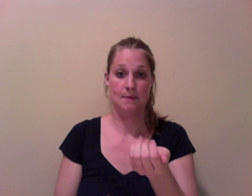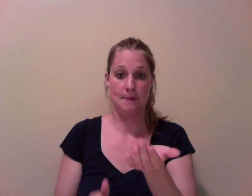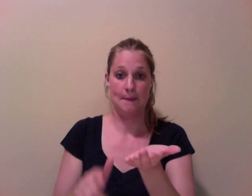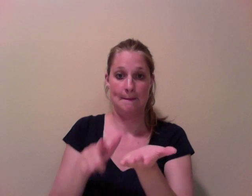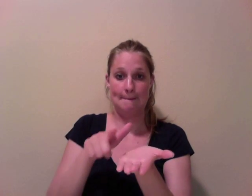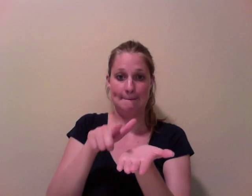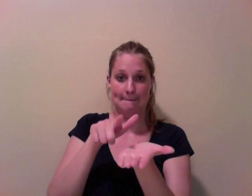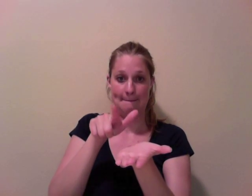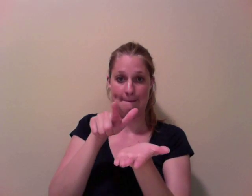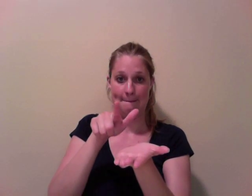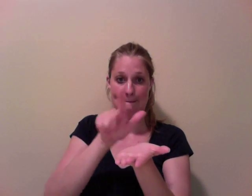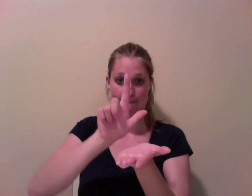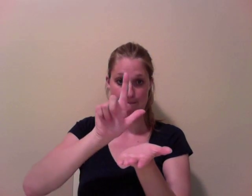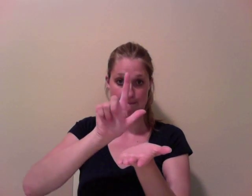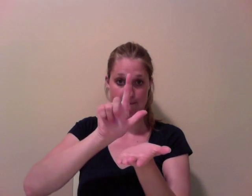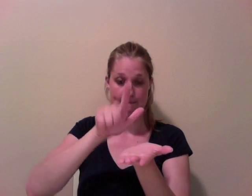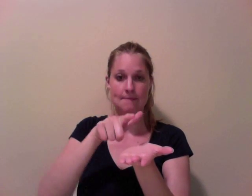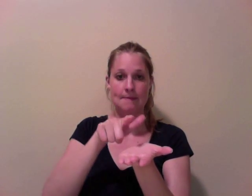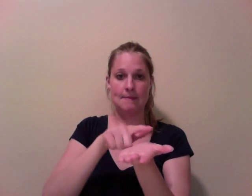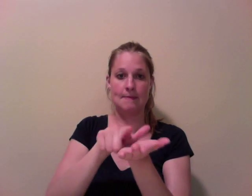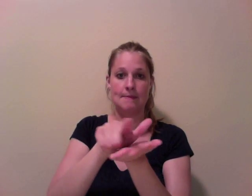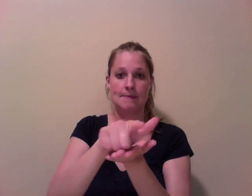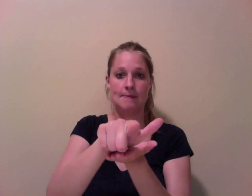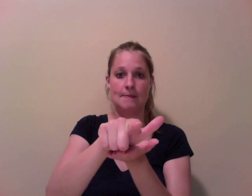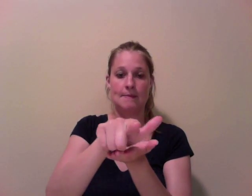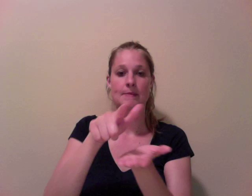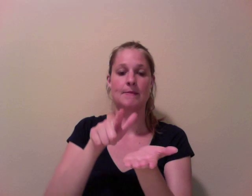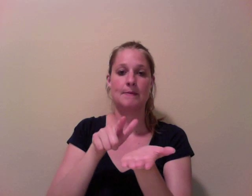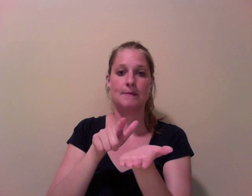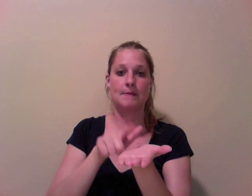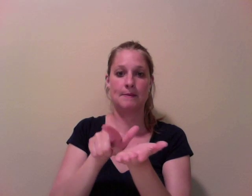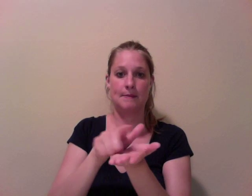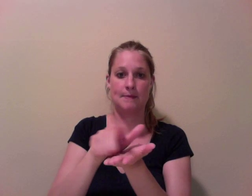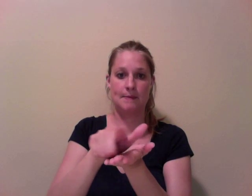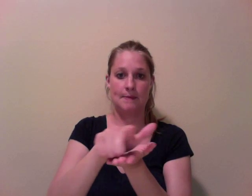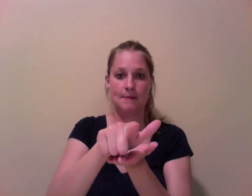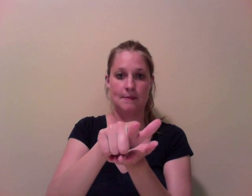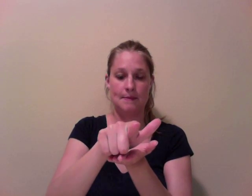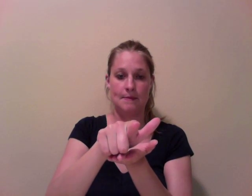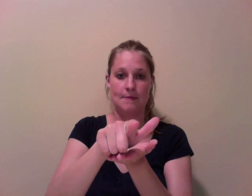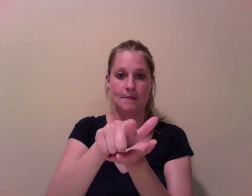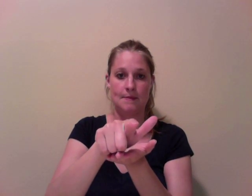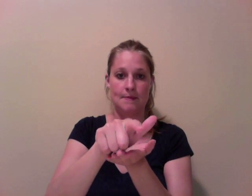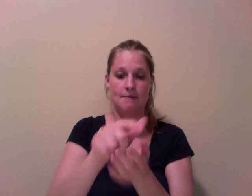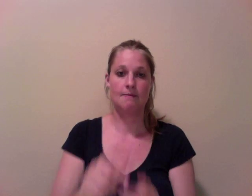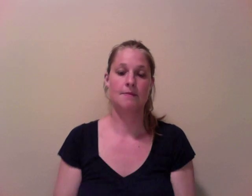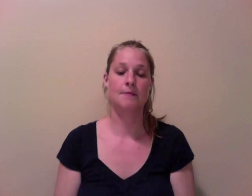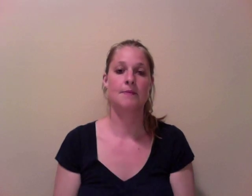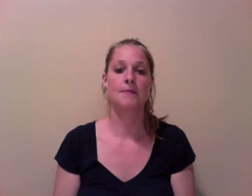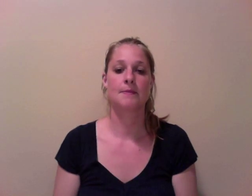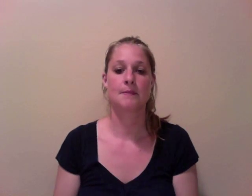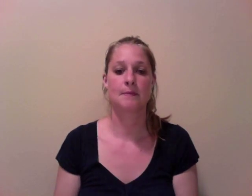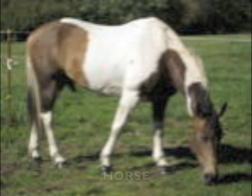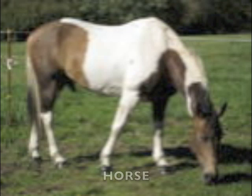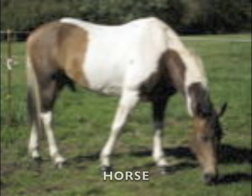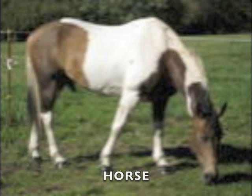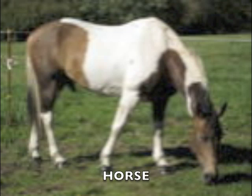For lizard, your left hand is going to be flat, your right hand makes the L hand shape and you wiggle it forward like the lizard's movement.